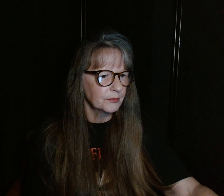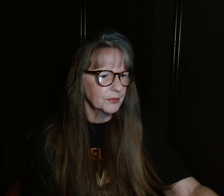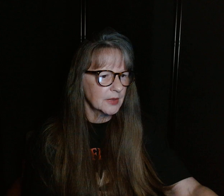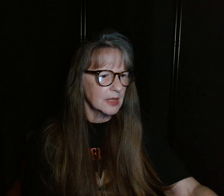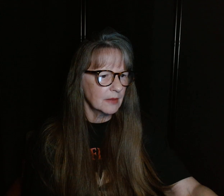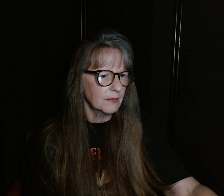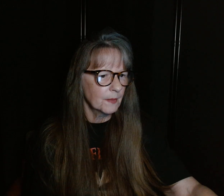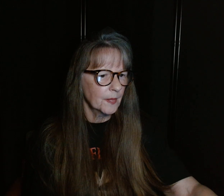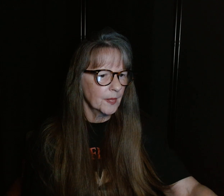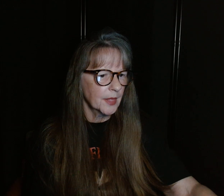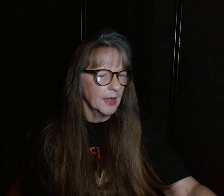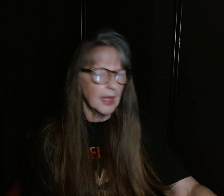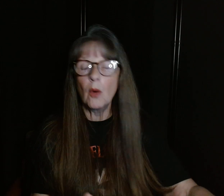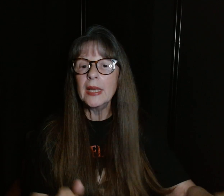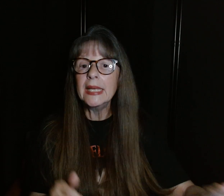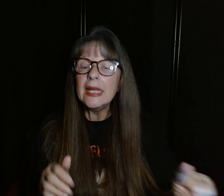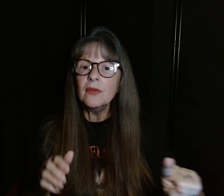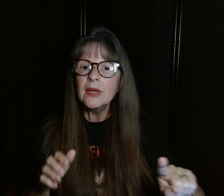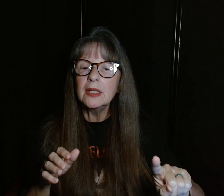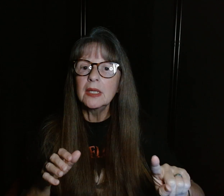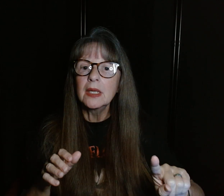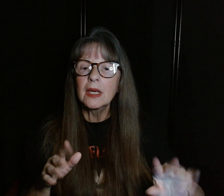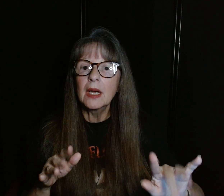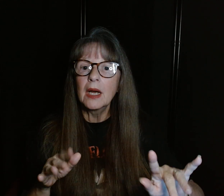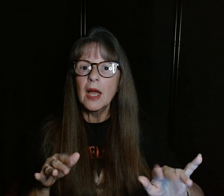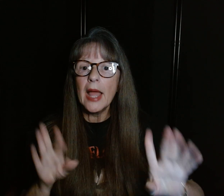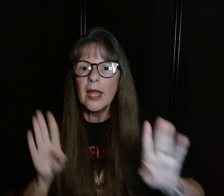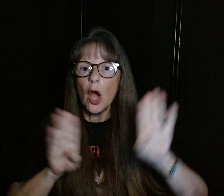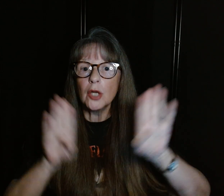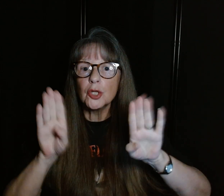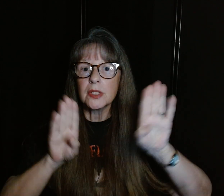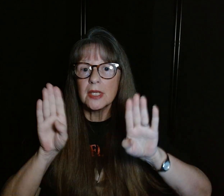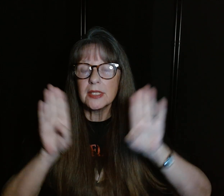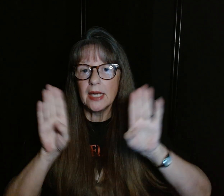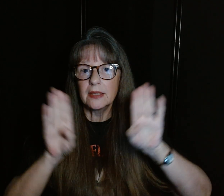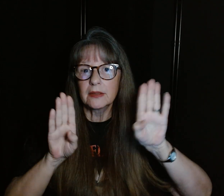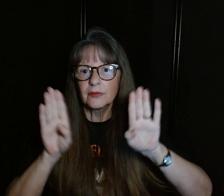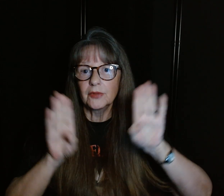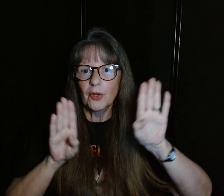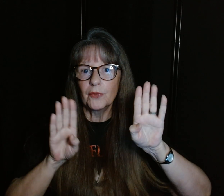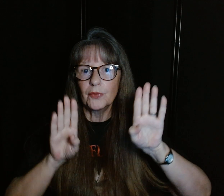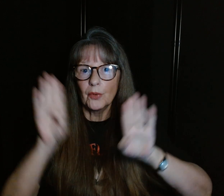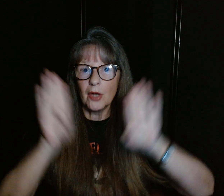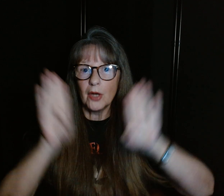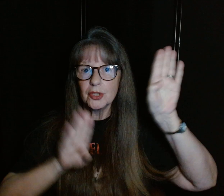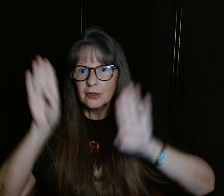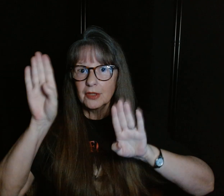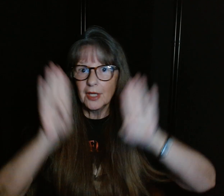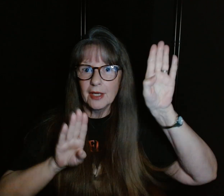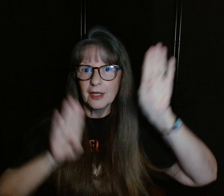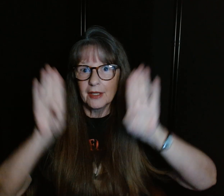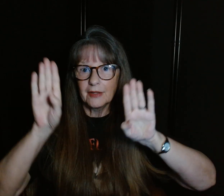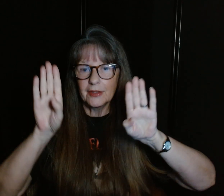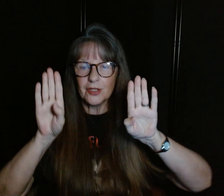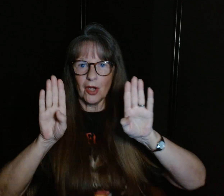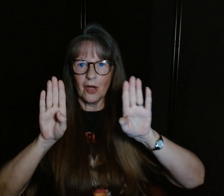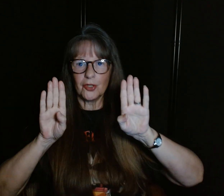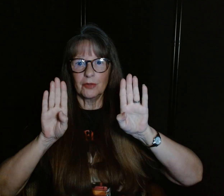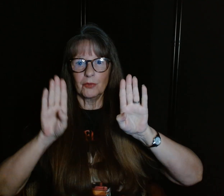let's see. Oh, and even at auctions, that's kind of, if you're auction, this is auction where